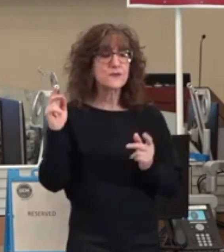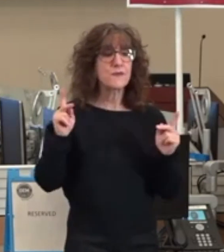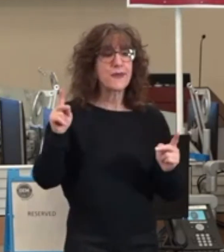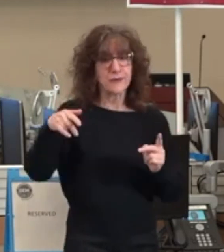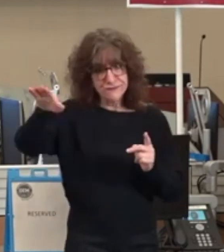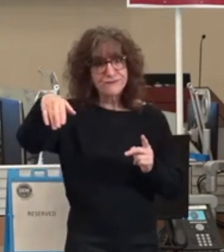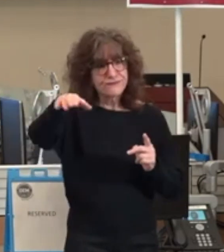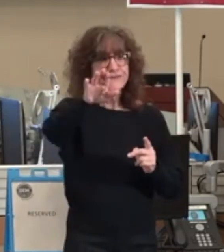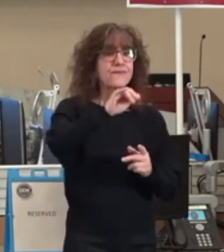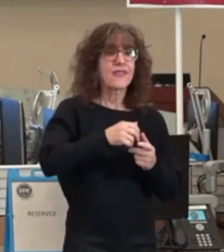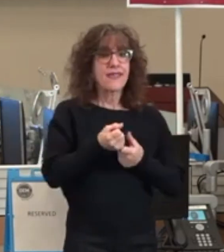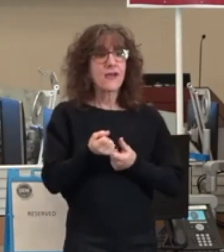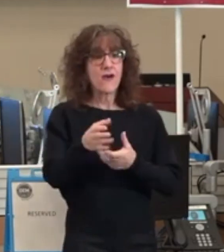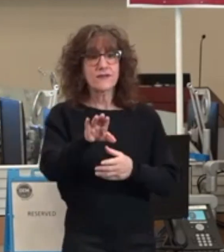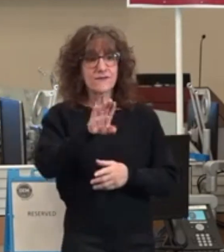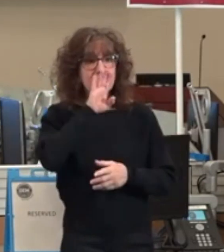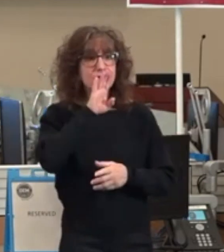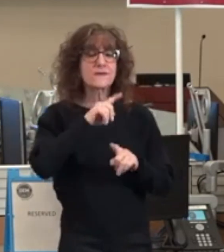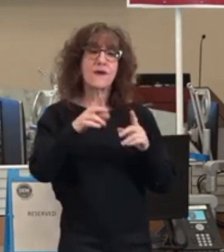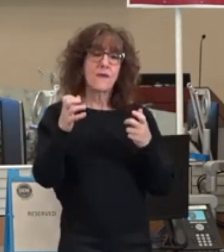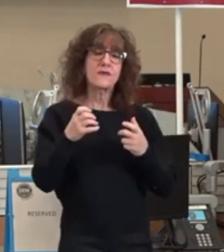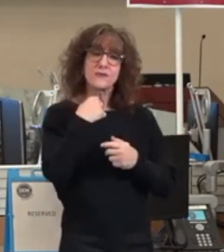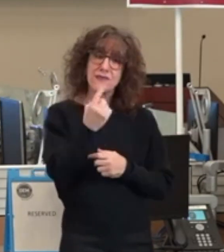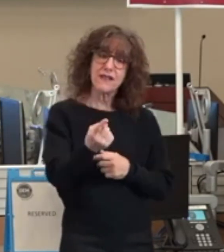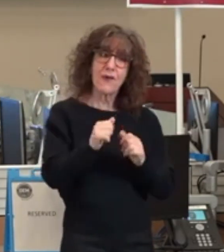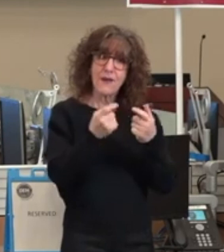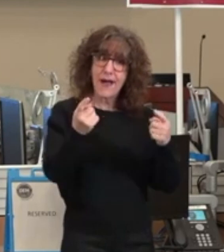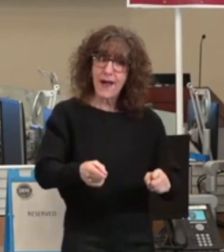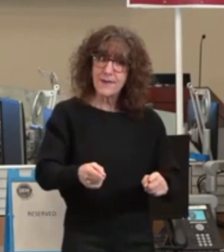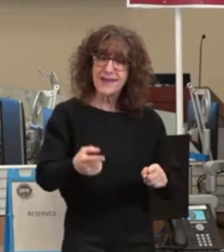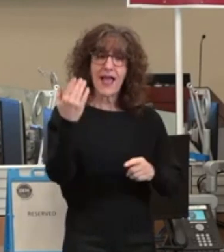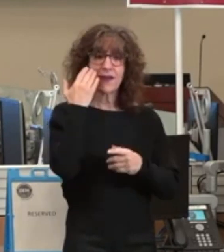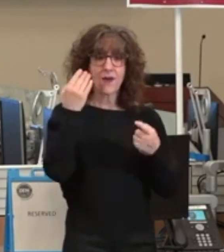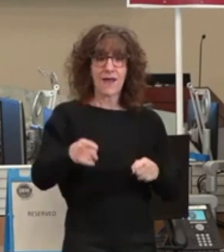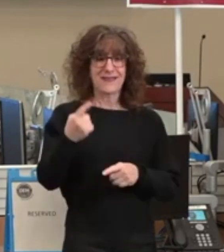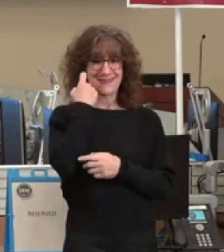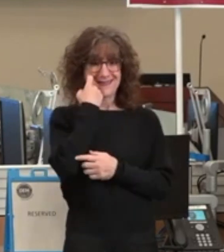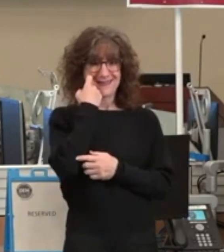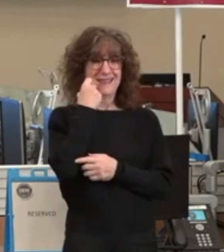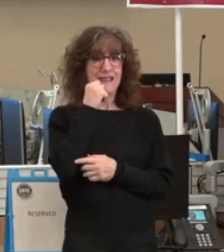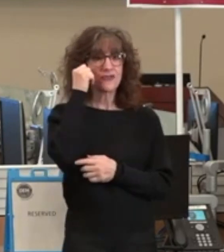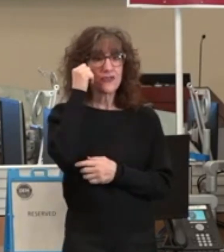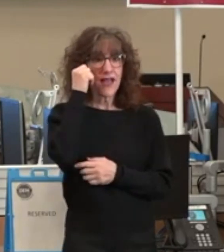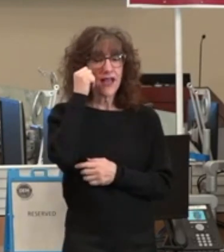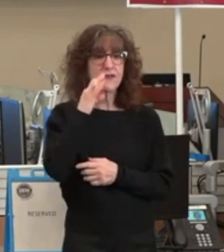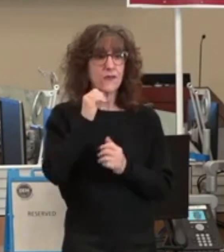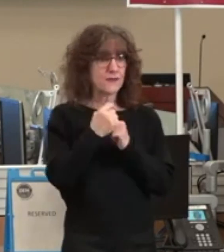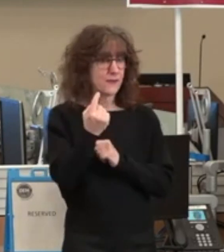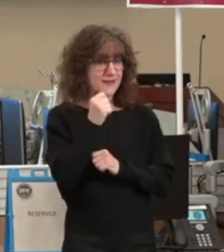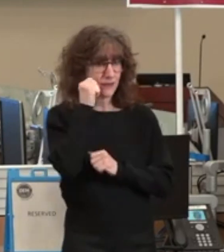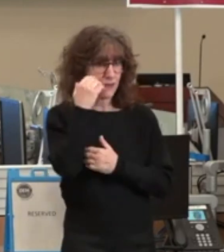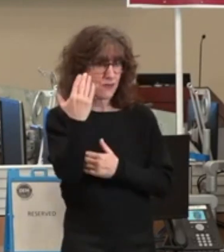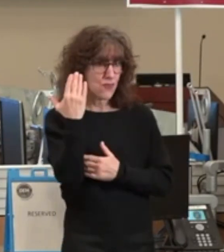so we know that this has caused some frustration, but we wanted to tell you how this happened. I know just yesterday, for example, I was talking with the team in the morning, and they said,